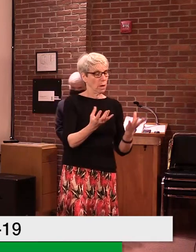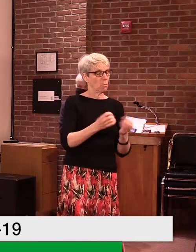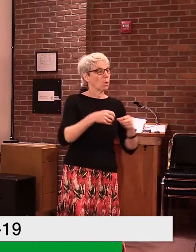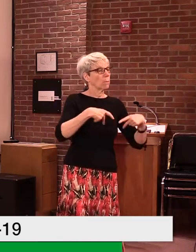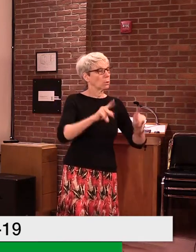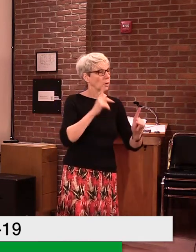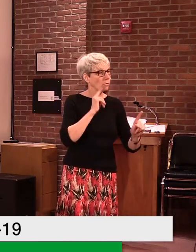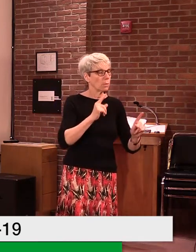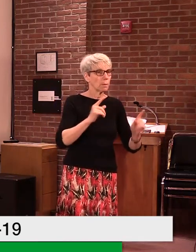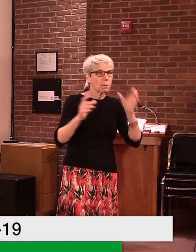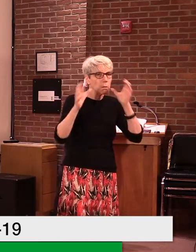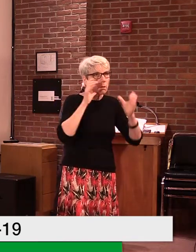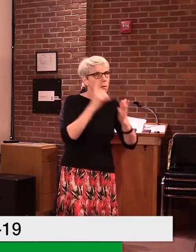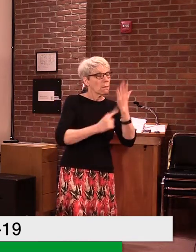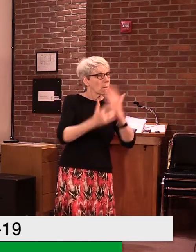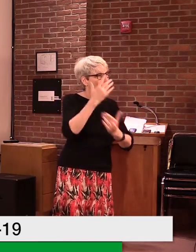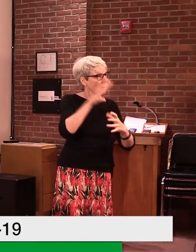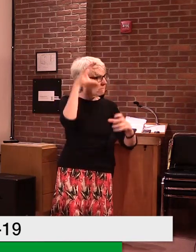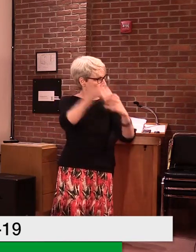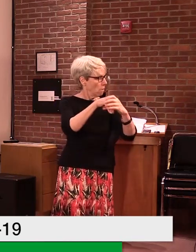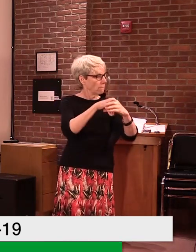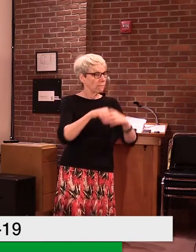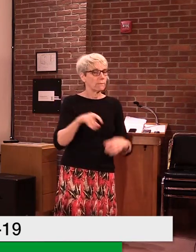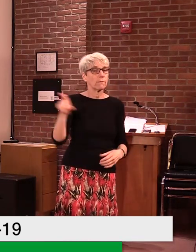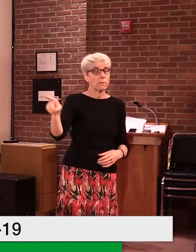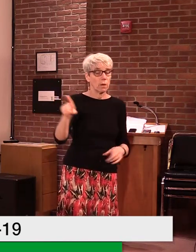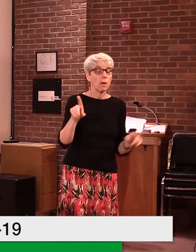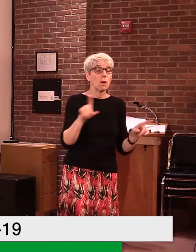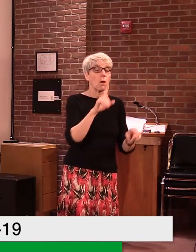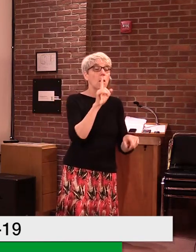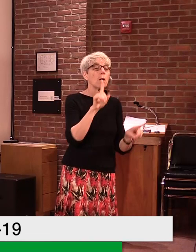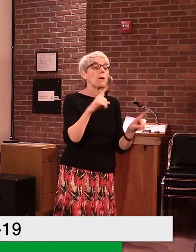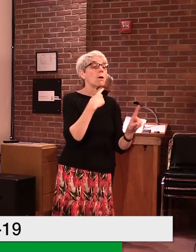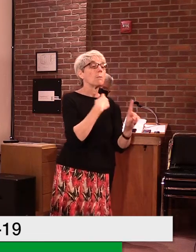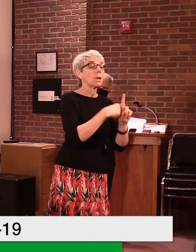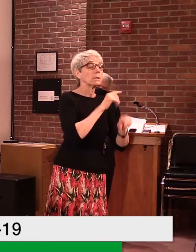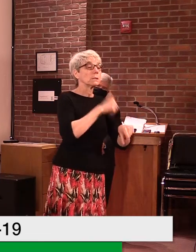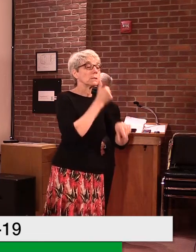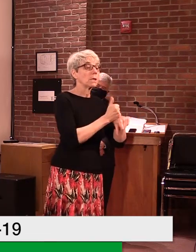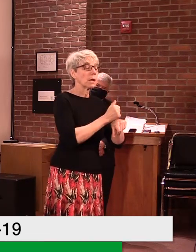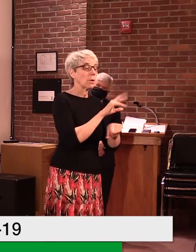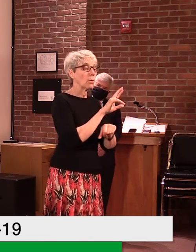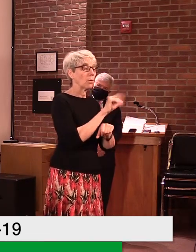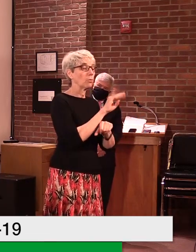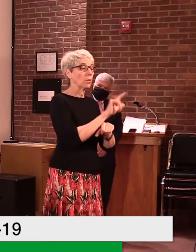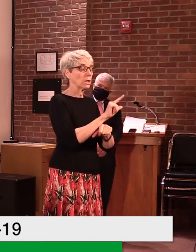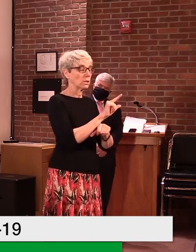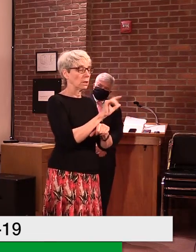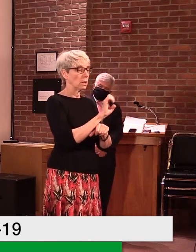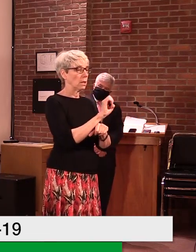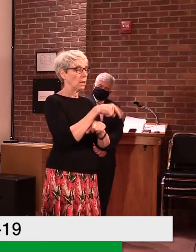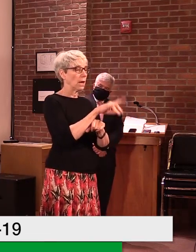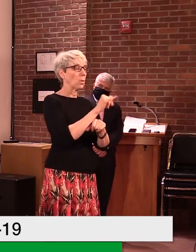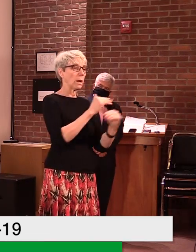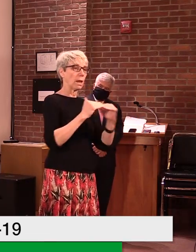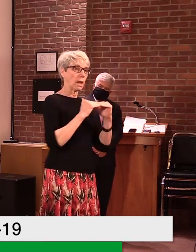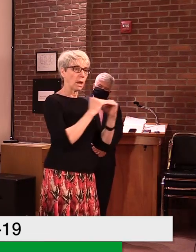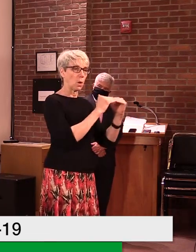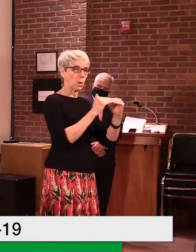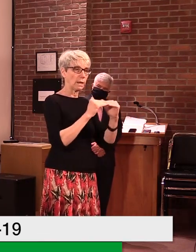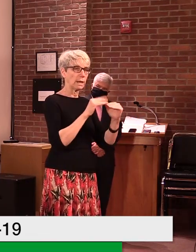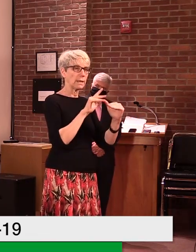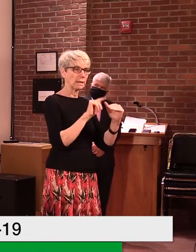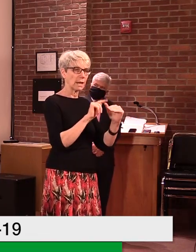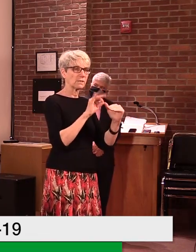As well, we've put into place the Racial Equity Task Force, who has been meeting, just